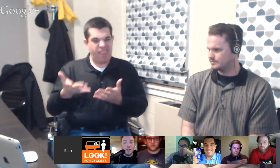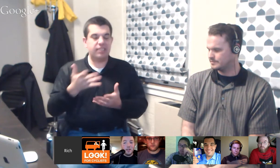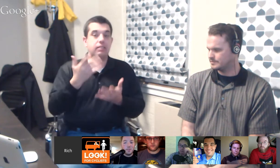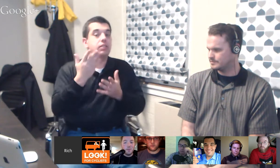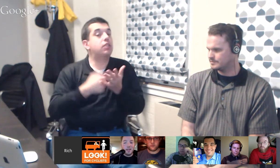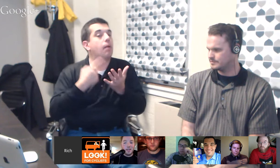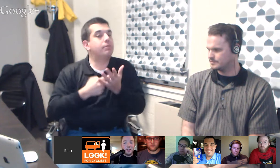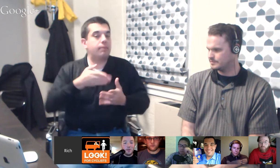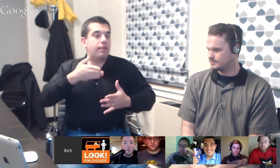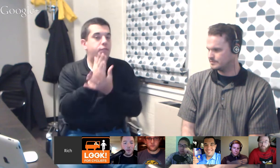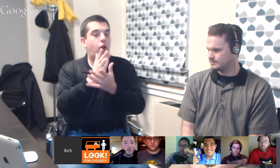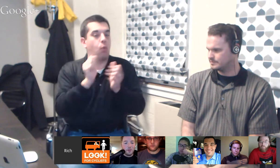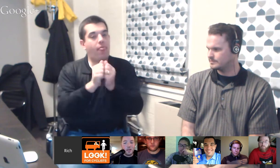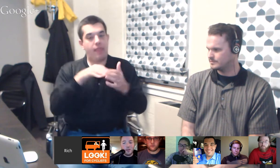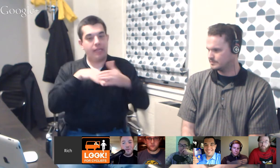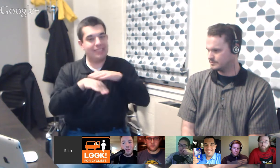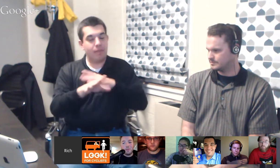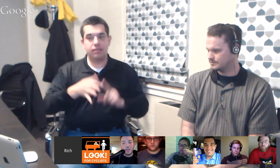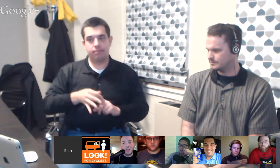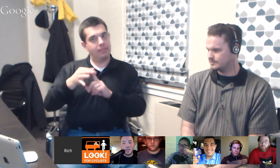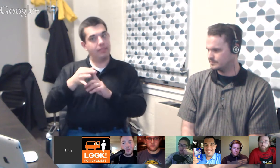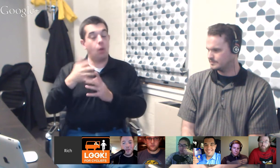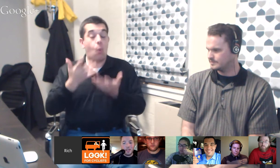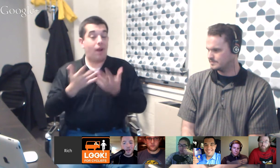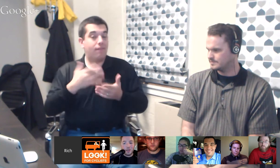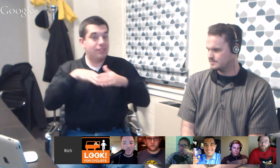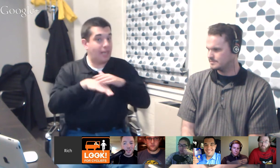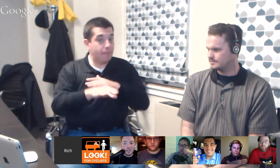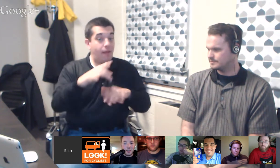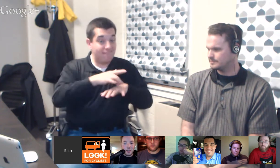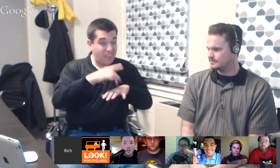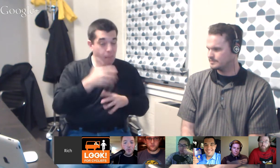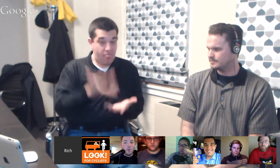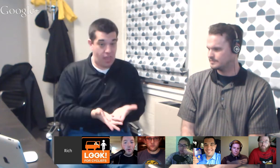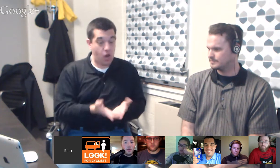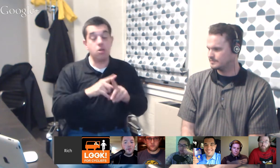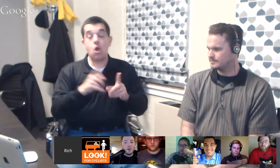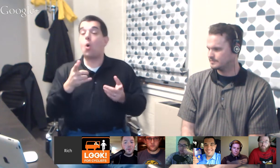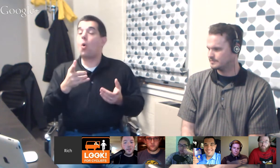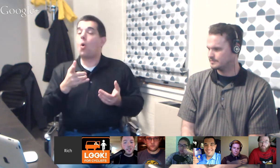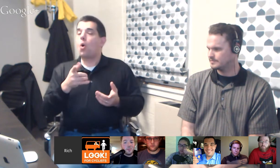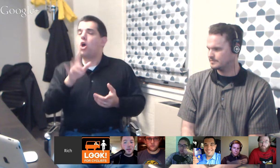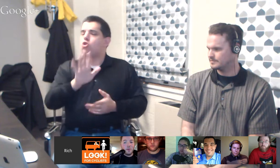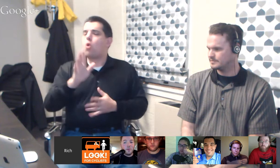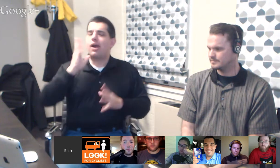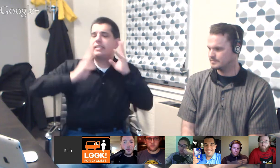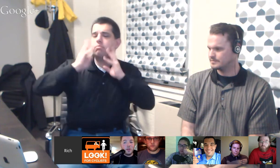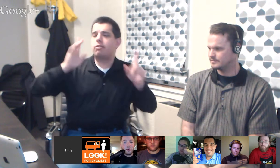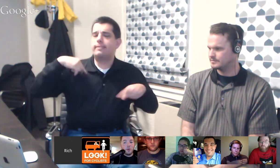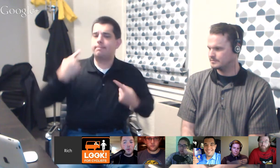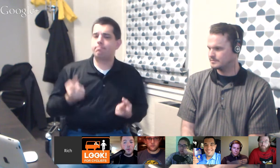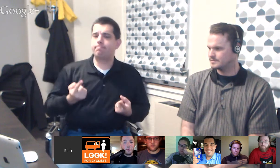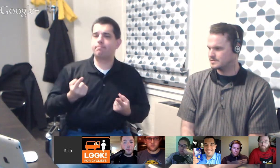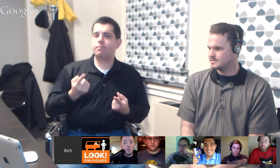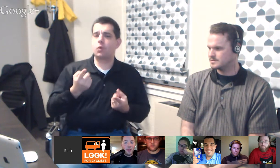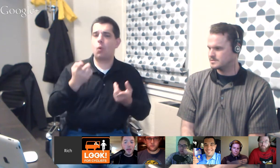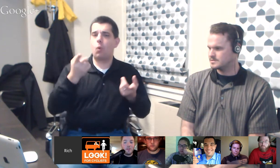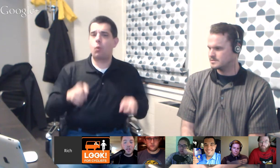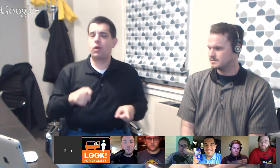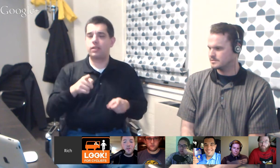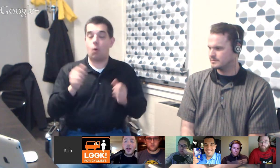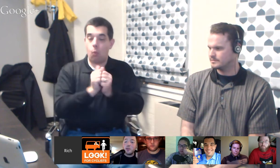accessibility, despite what available accessibility technology exists. So, what have your experiences been when you're